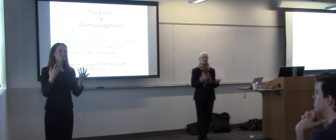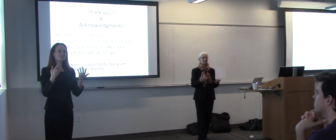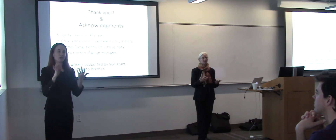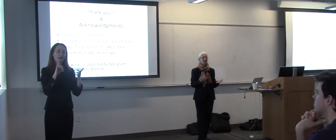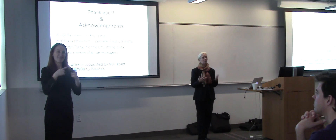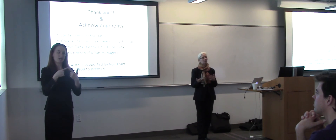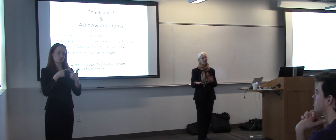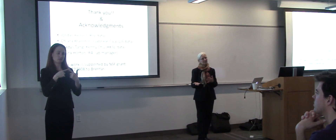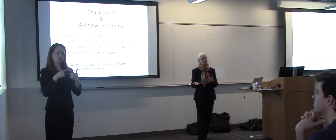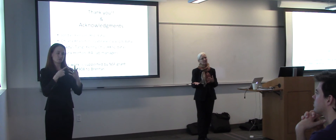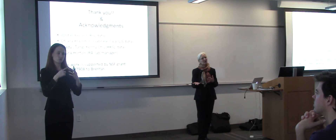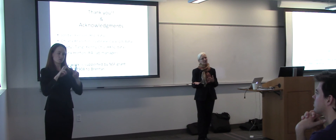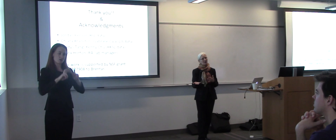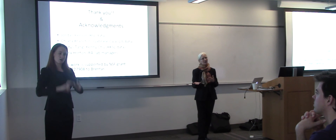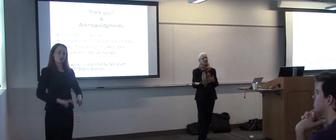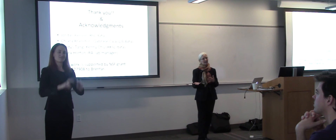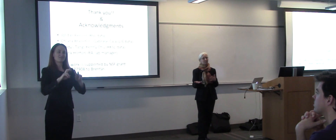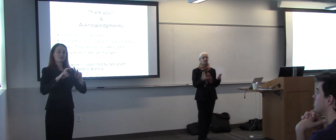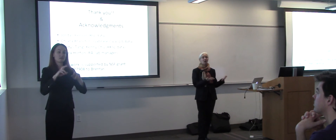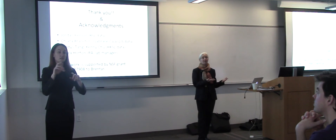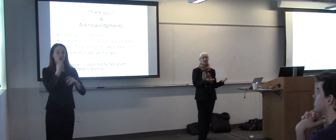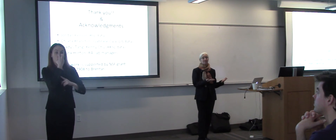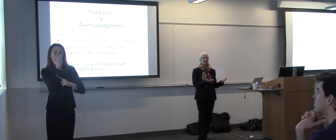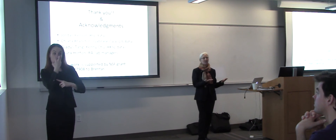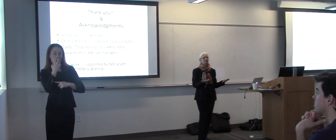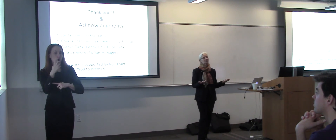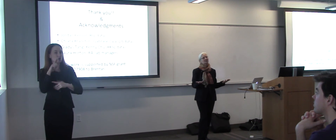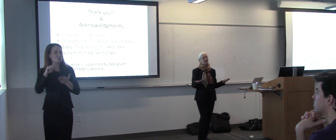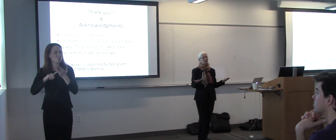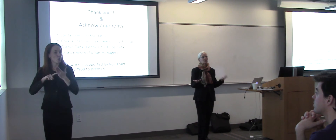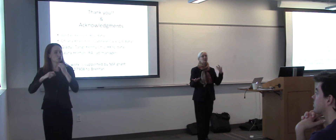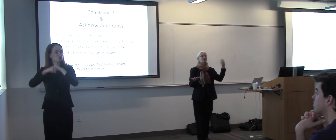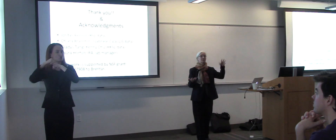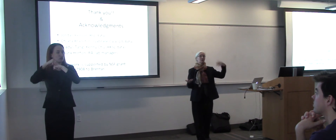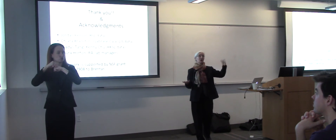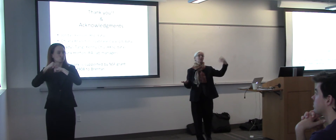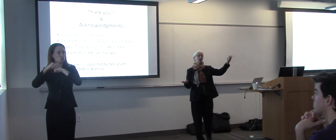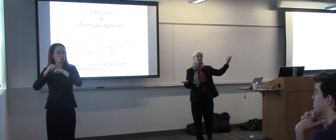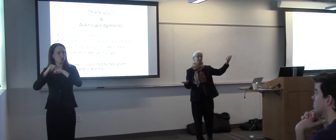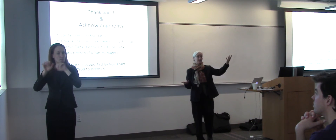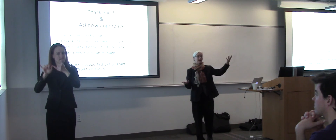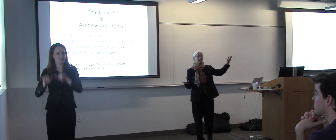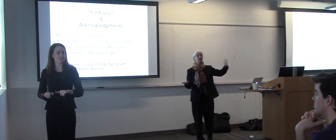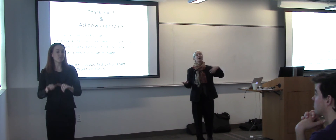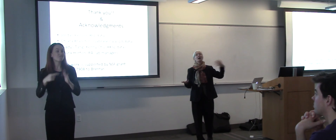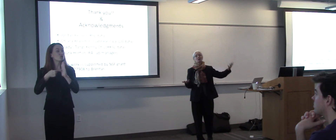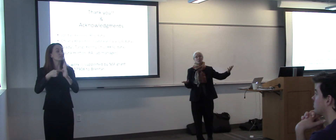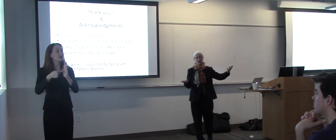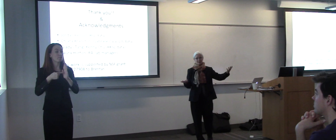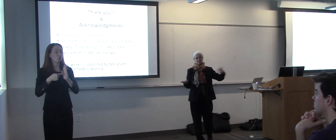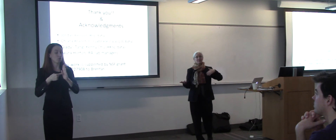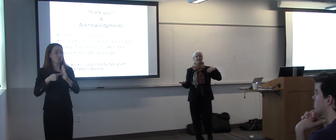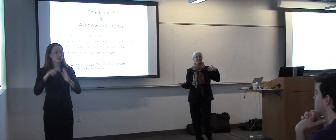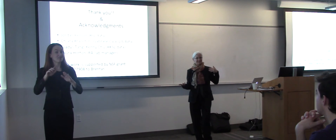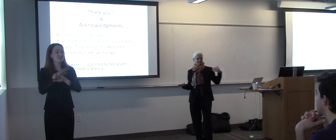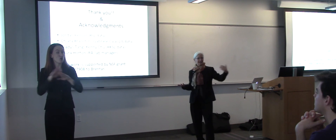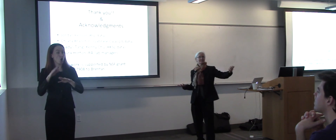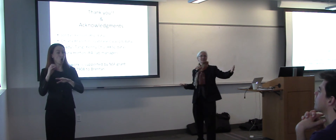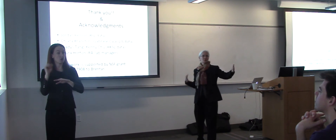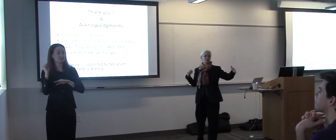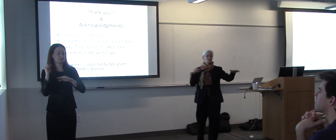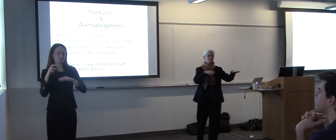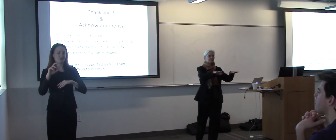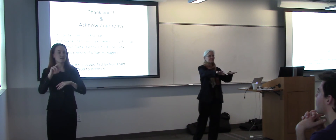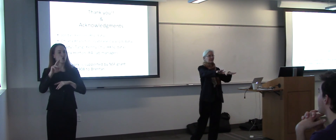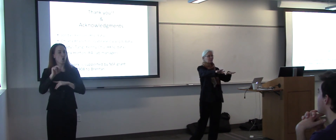structural properties that were present in the Hong Kong case, but not the ASL case. For example, the non-dominant and hung around. It